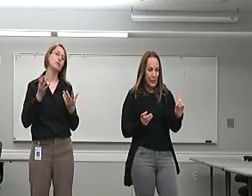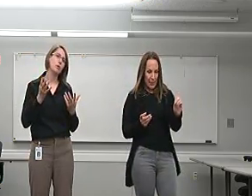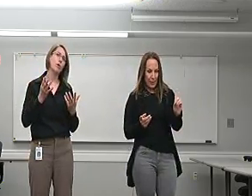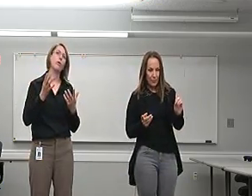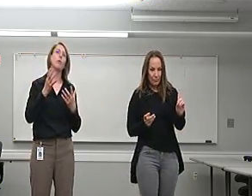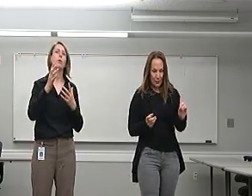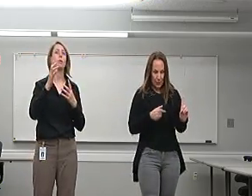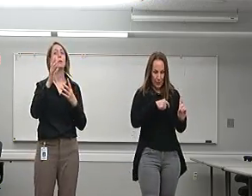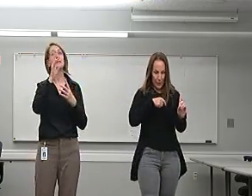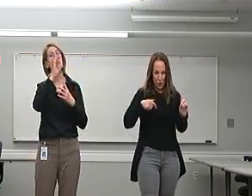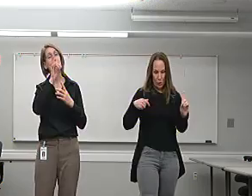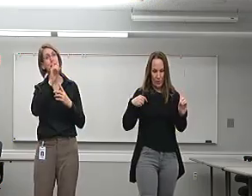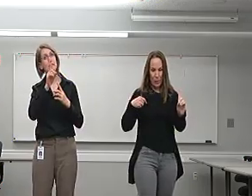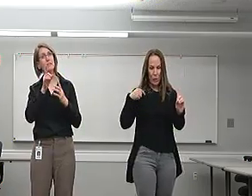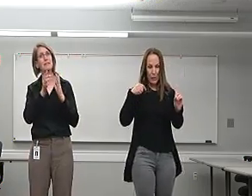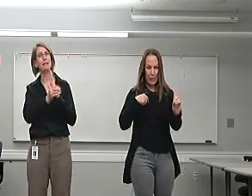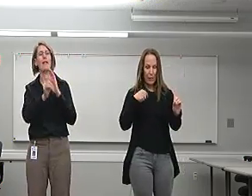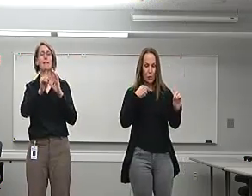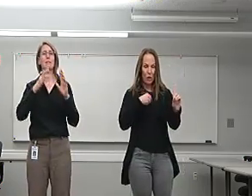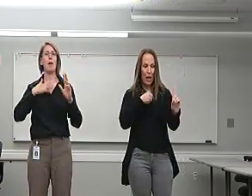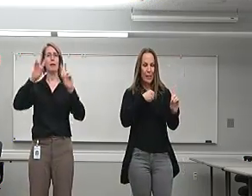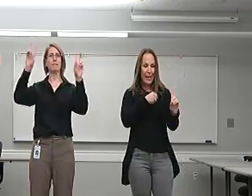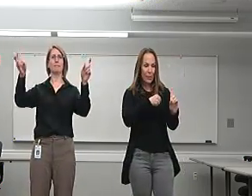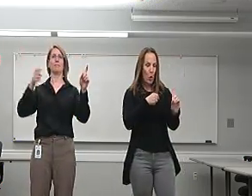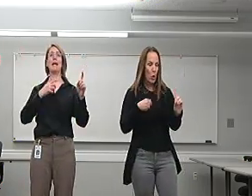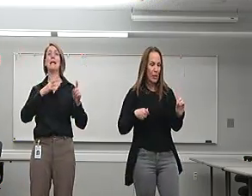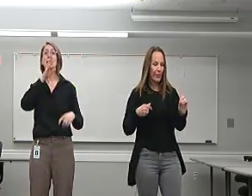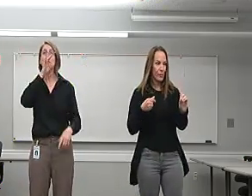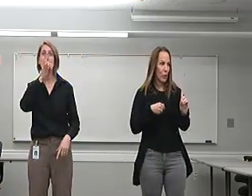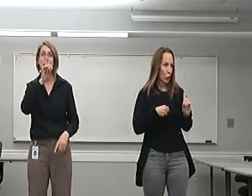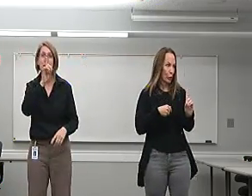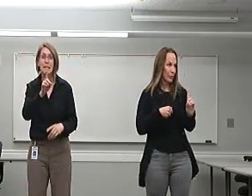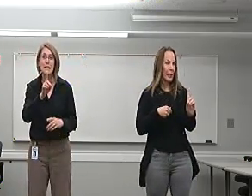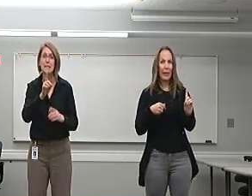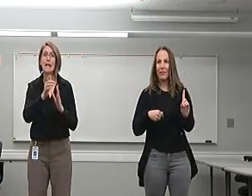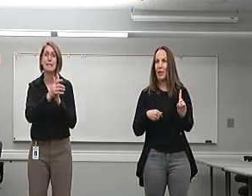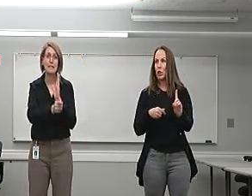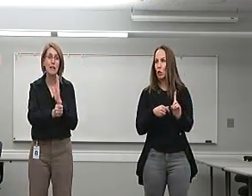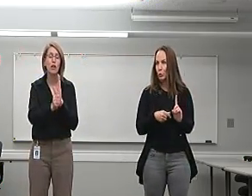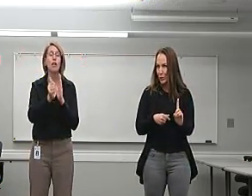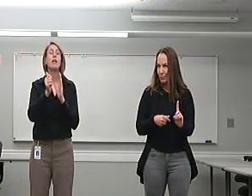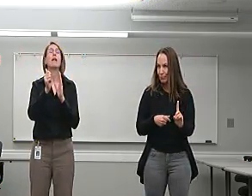is my t-shirt. Speech is a skill your child has their whole life to learn if they choose.